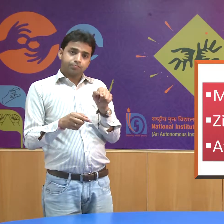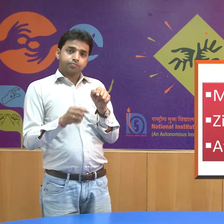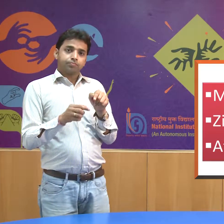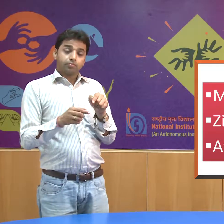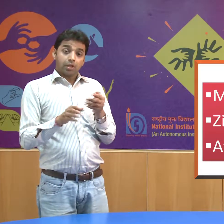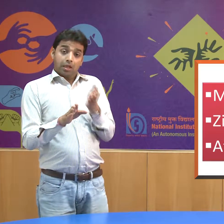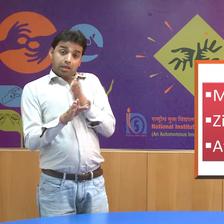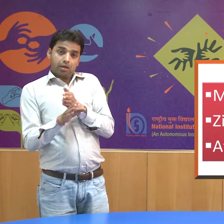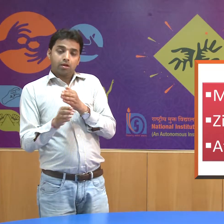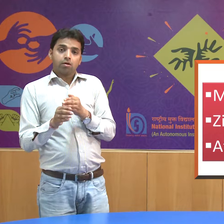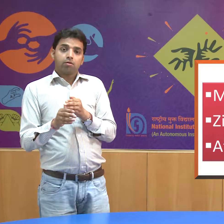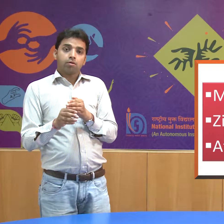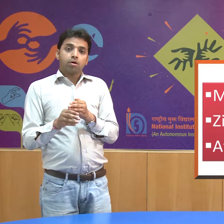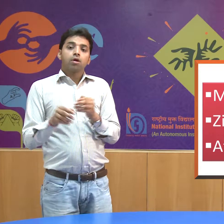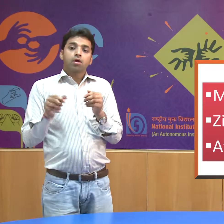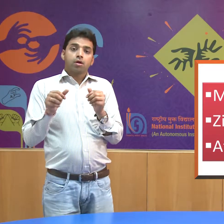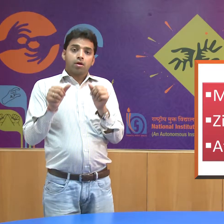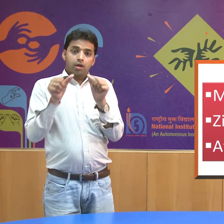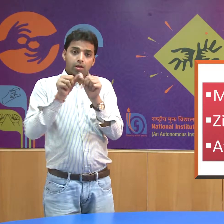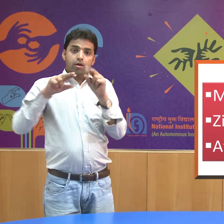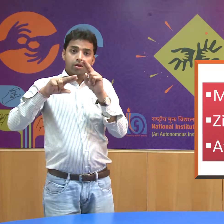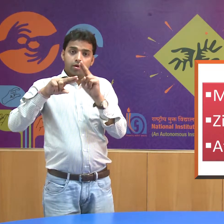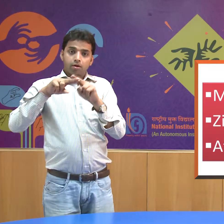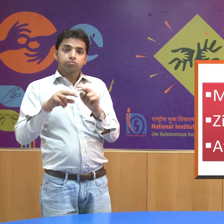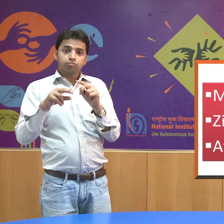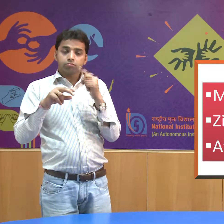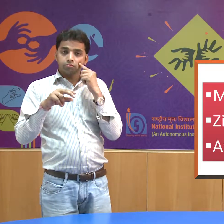and Afif Maktabs.